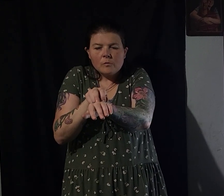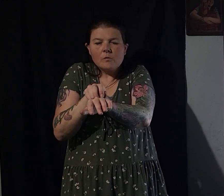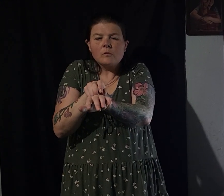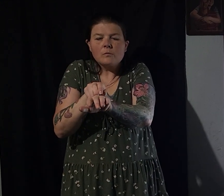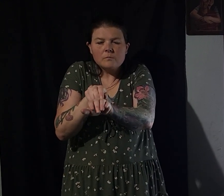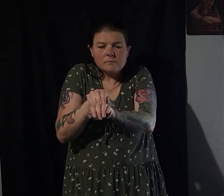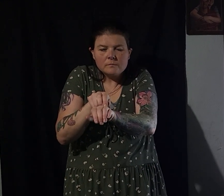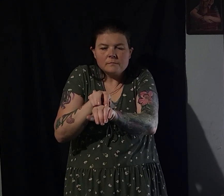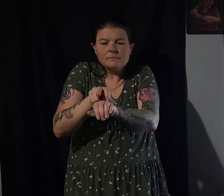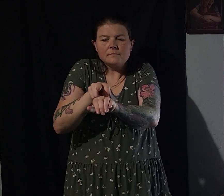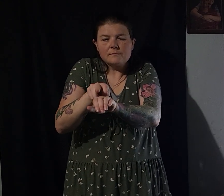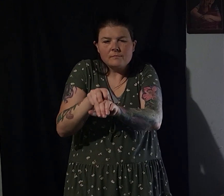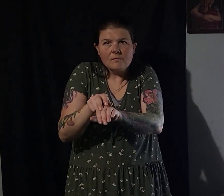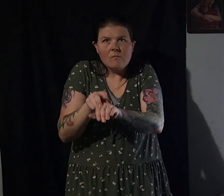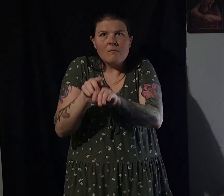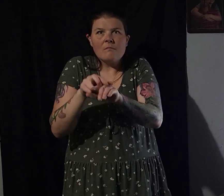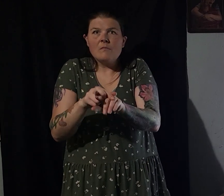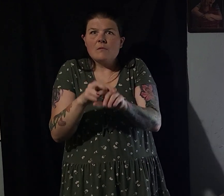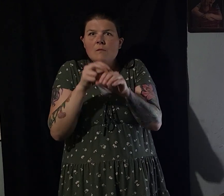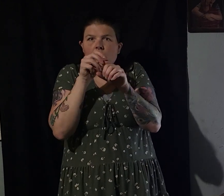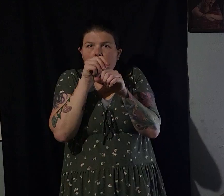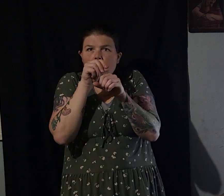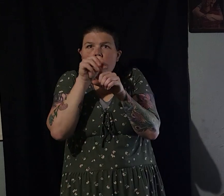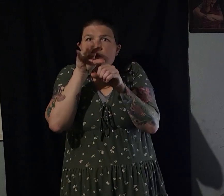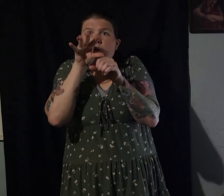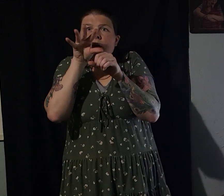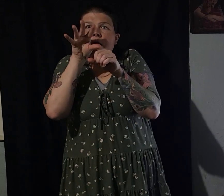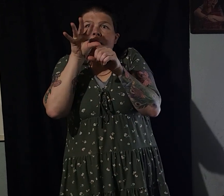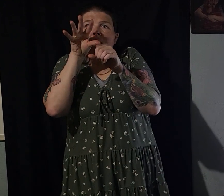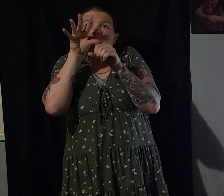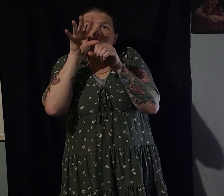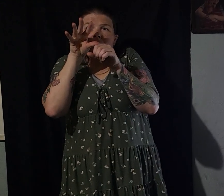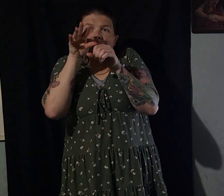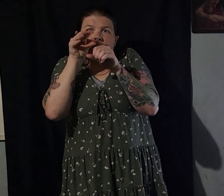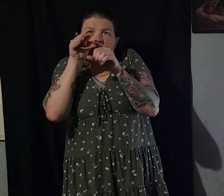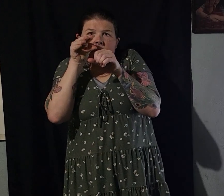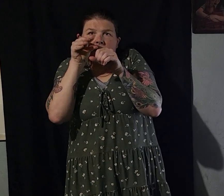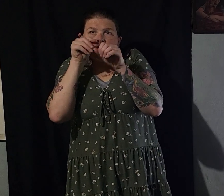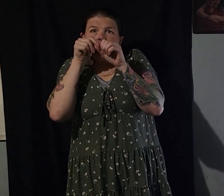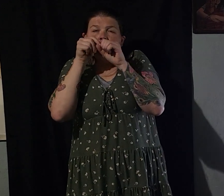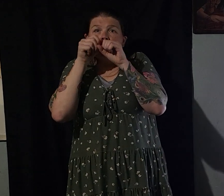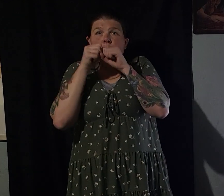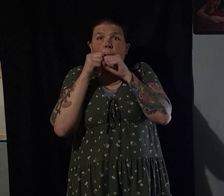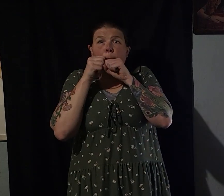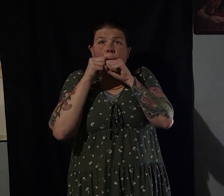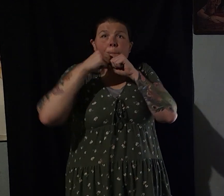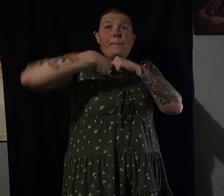usual. Then it opens its mouth just a crack and